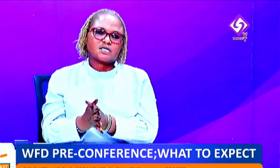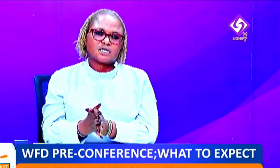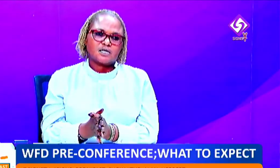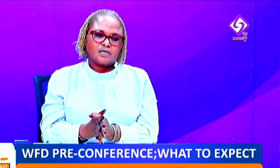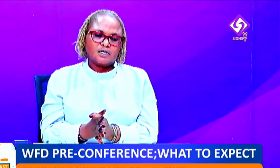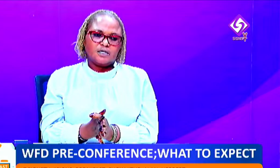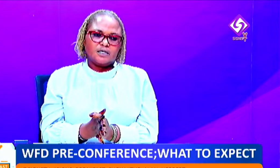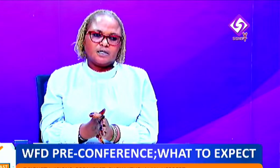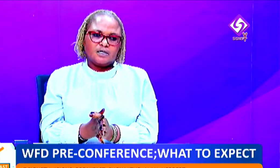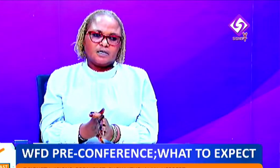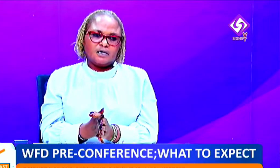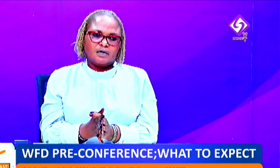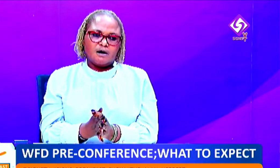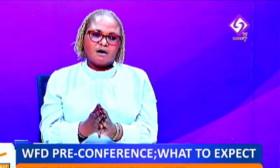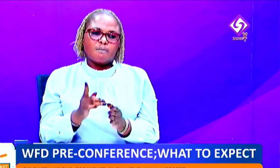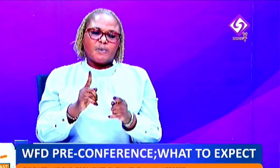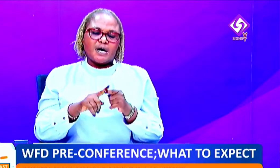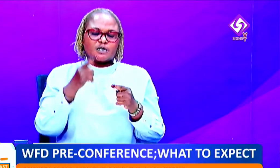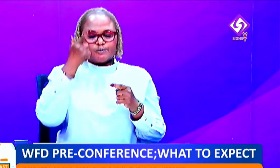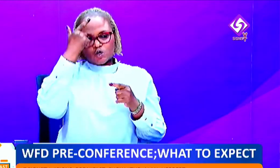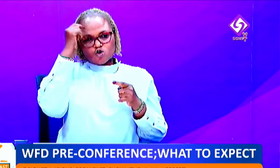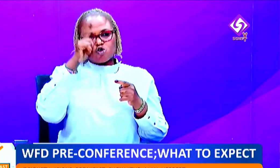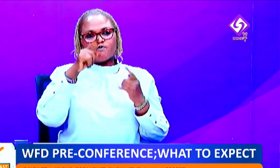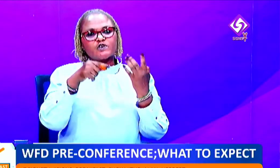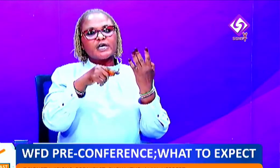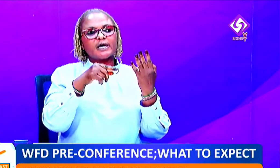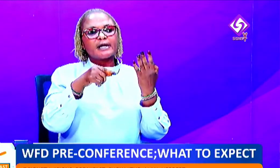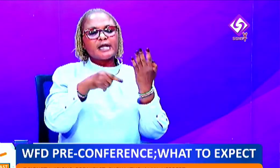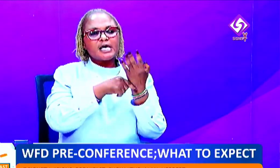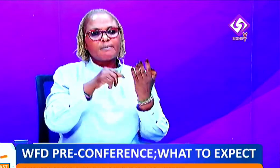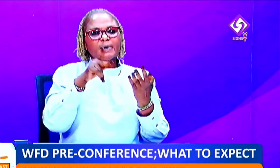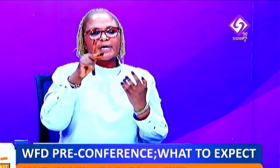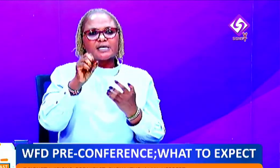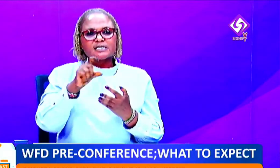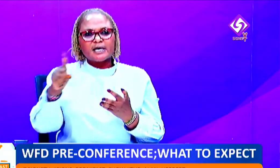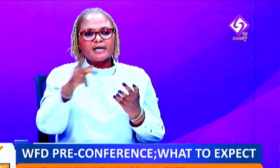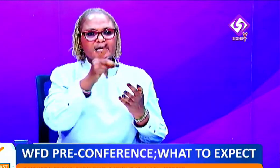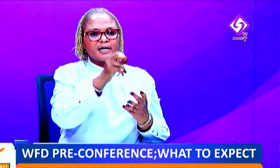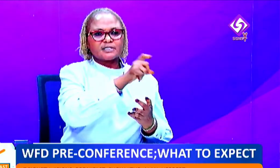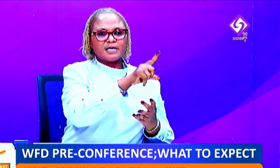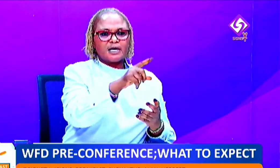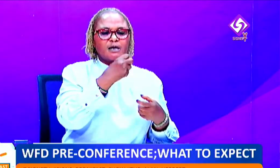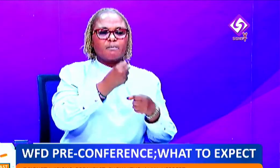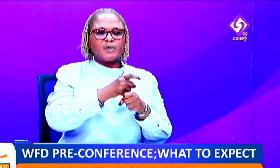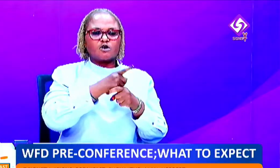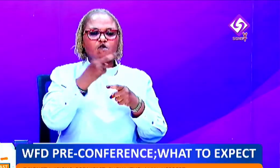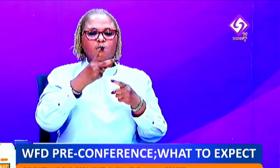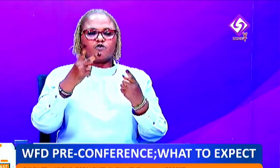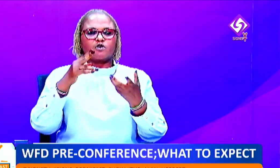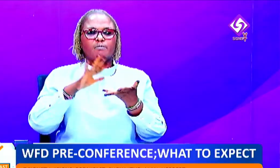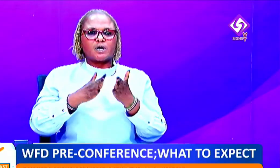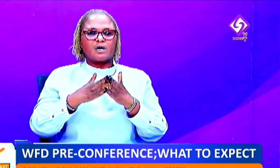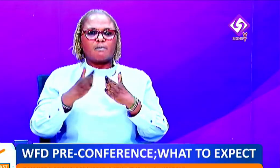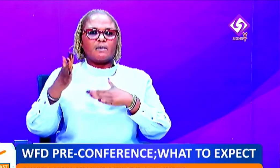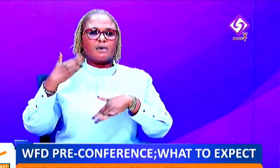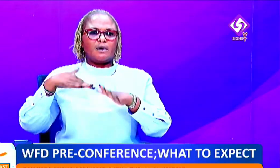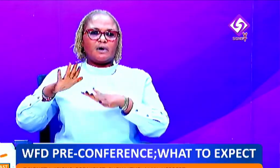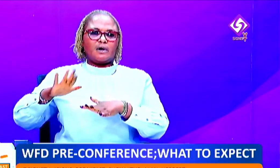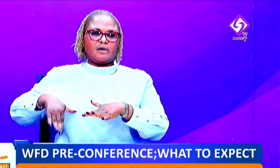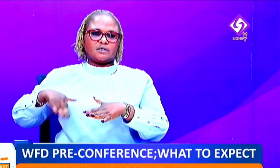even you know, a center that can employ sign language interpreters to ensure that the quality of KSL